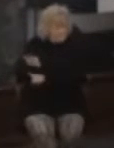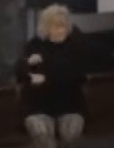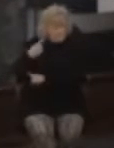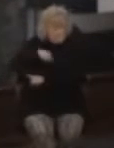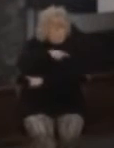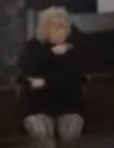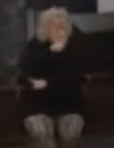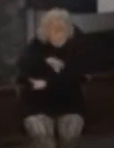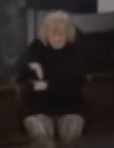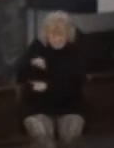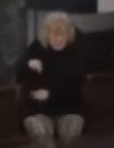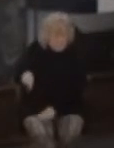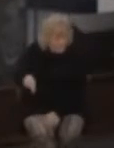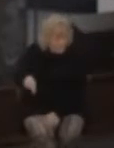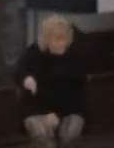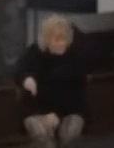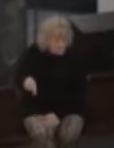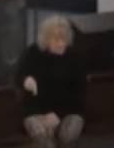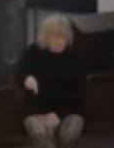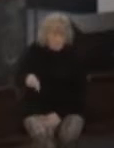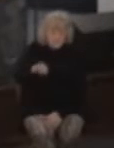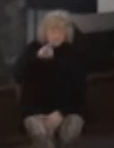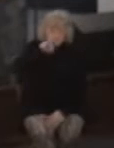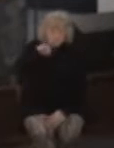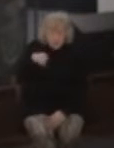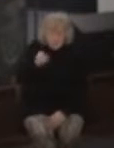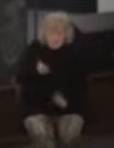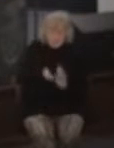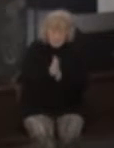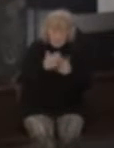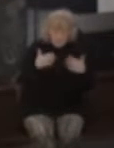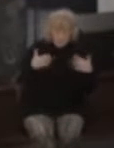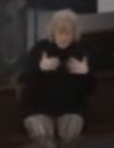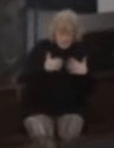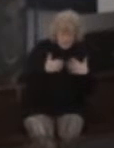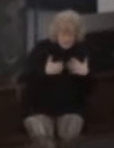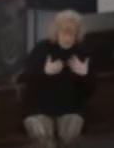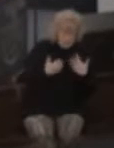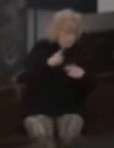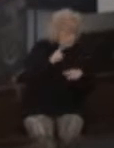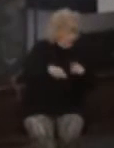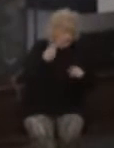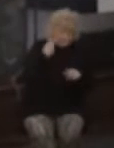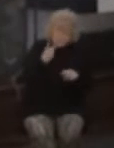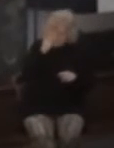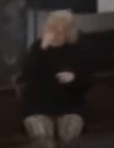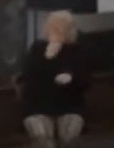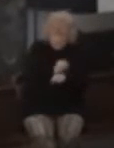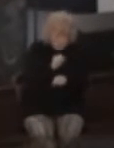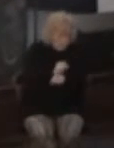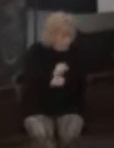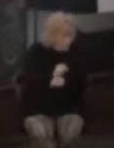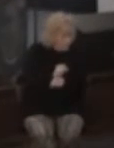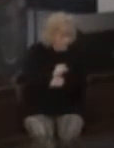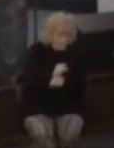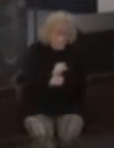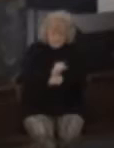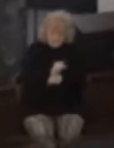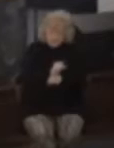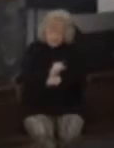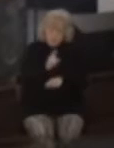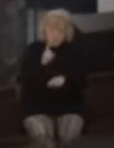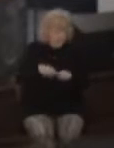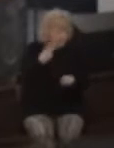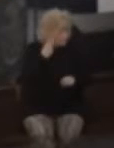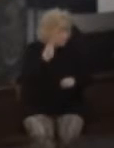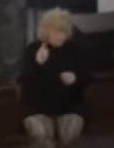Jealousy leads to fear, and fear will keep you from seeing God at work in others, and fear will keep you from loving others as you